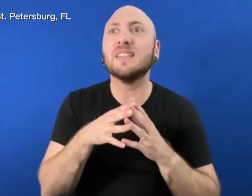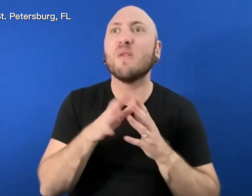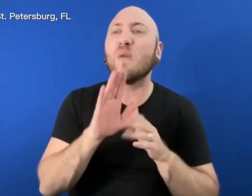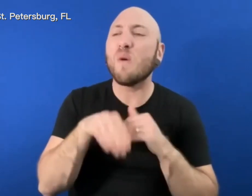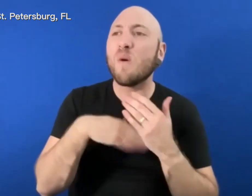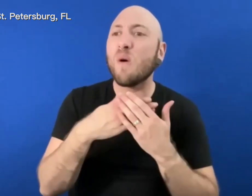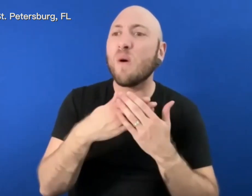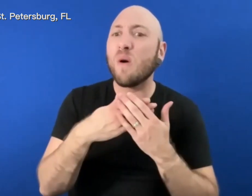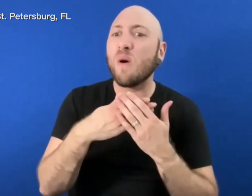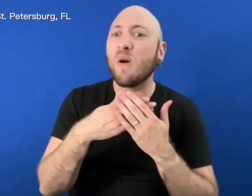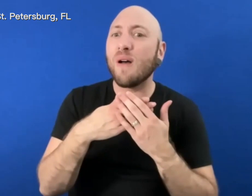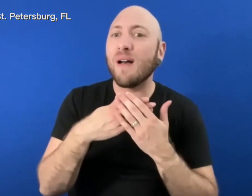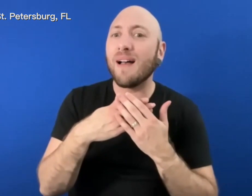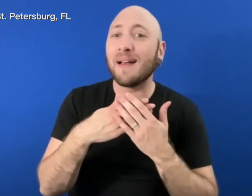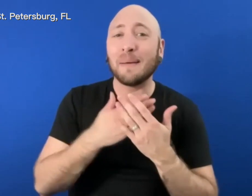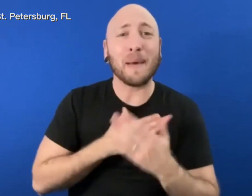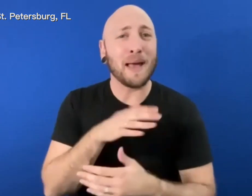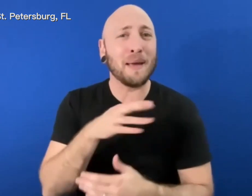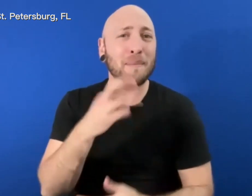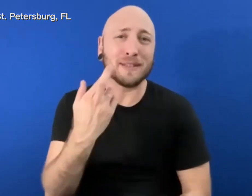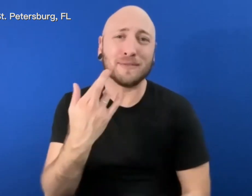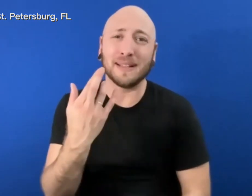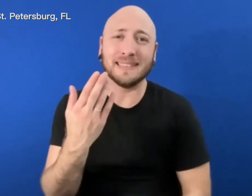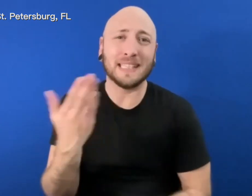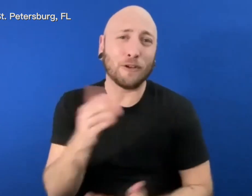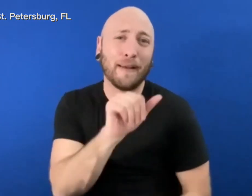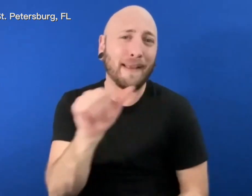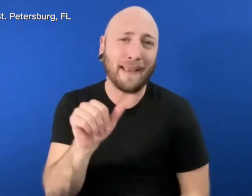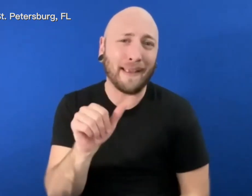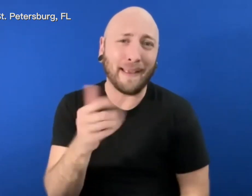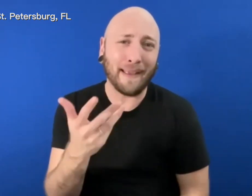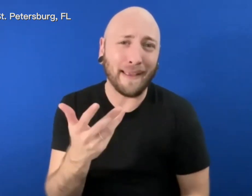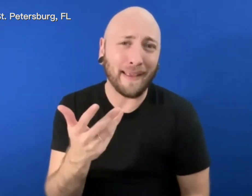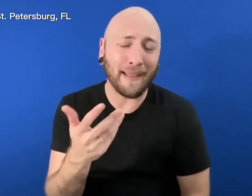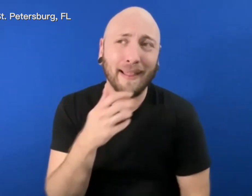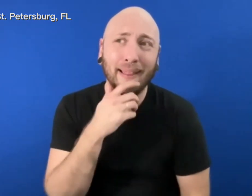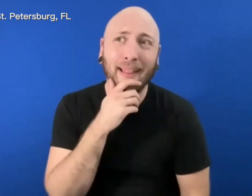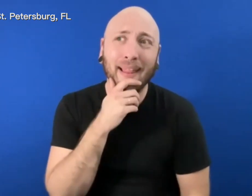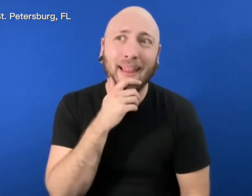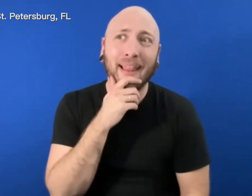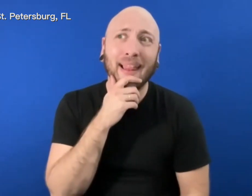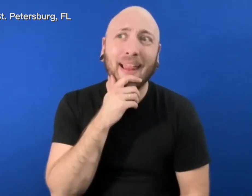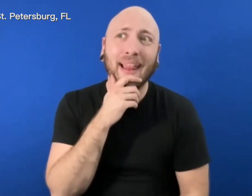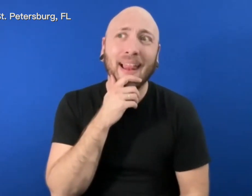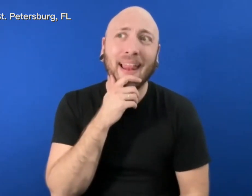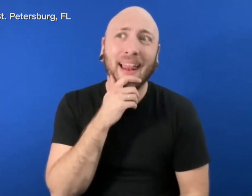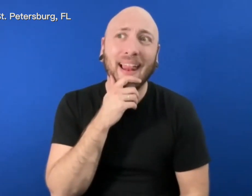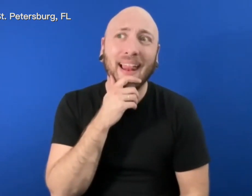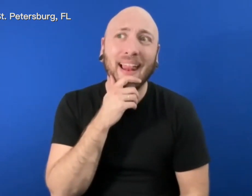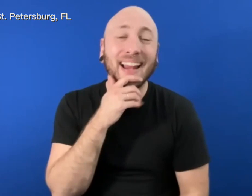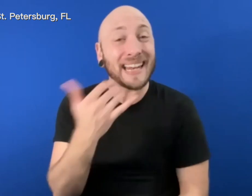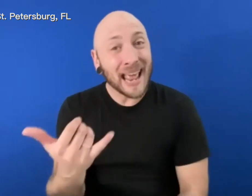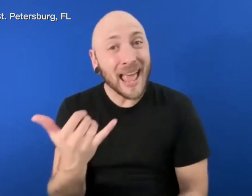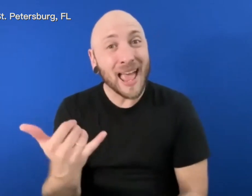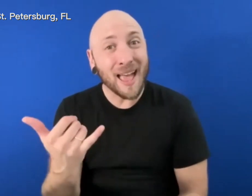Like my best friends are in Alcoholics Anonymous. The things I look forward to the most in my my day-to-day